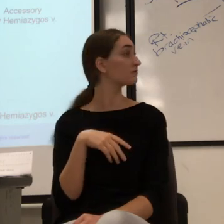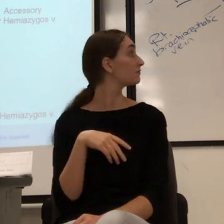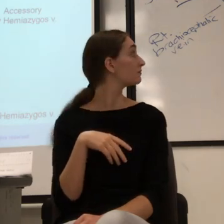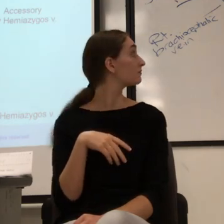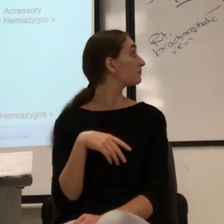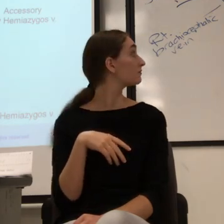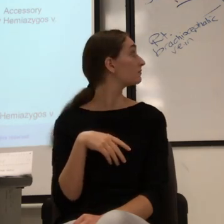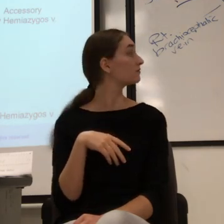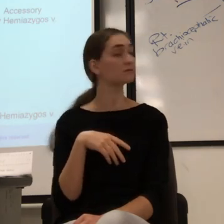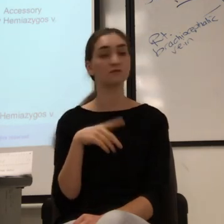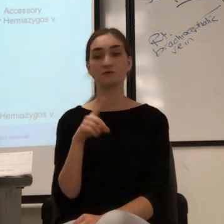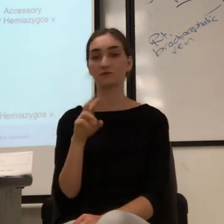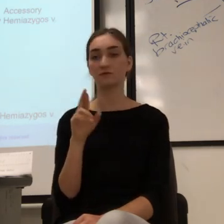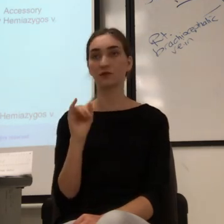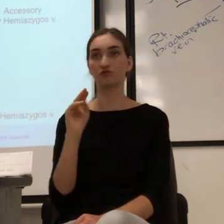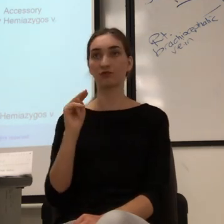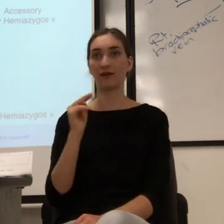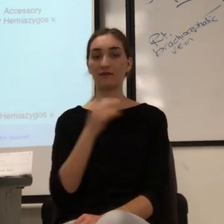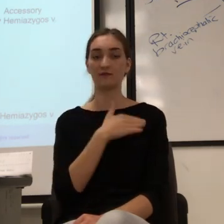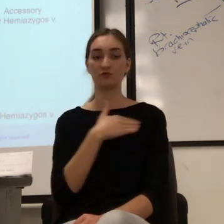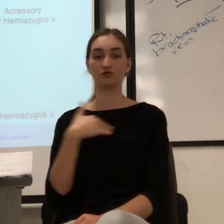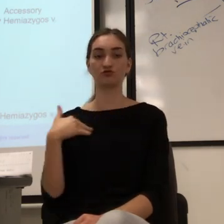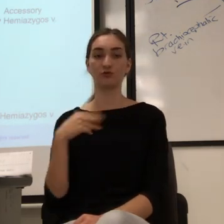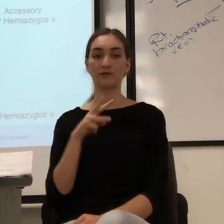Chest wall.